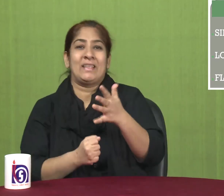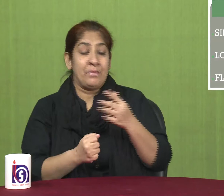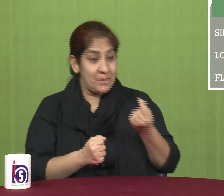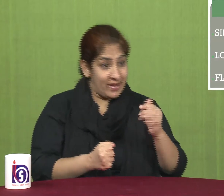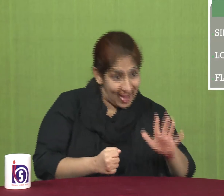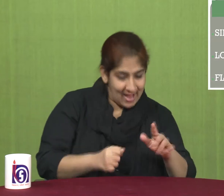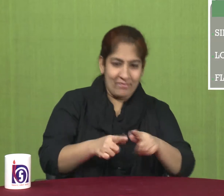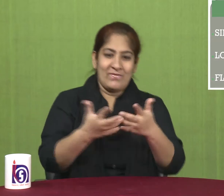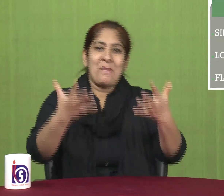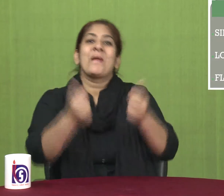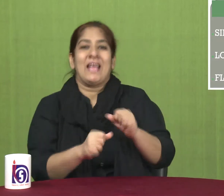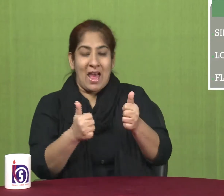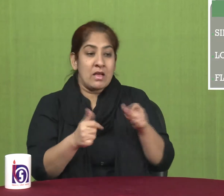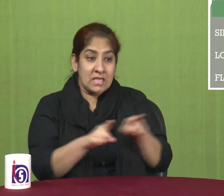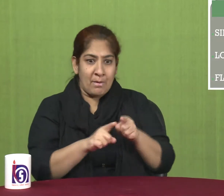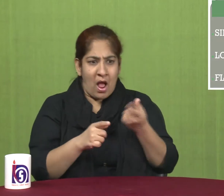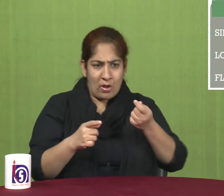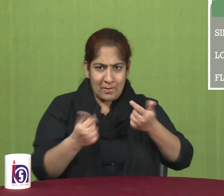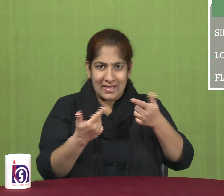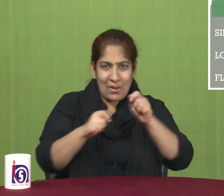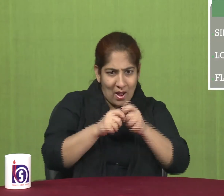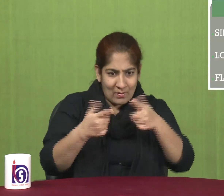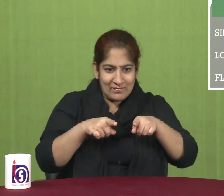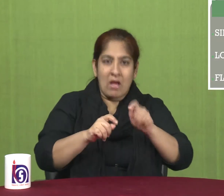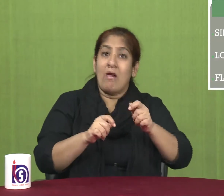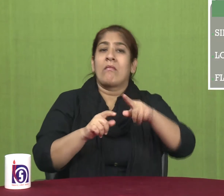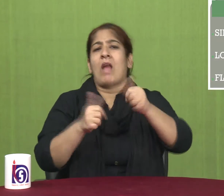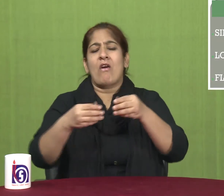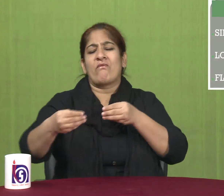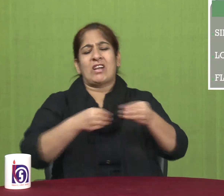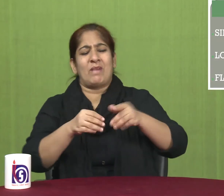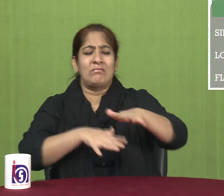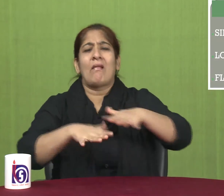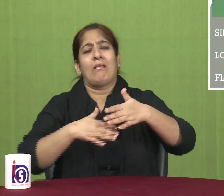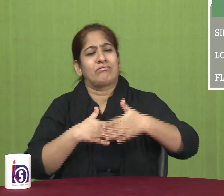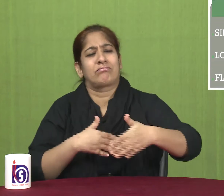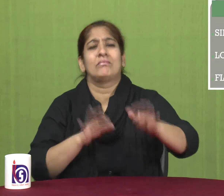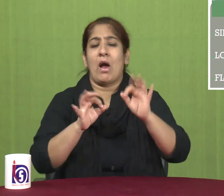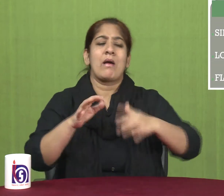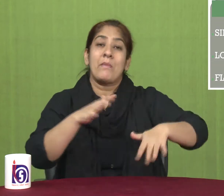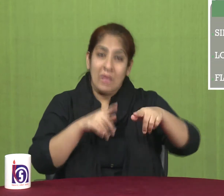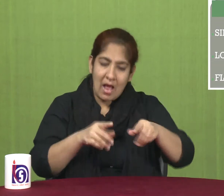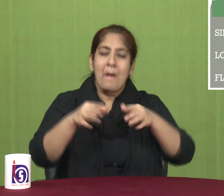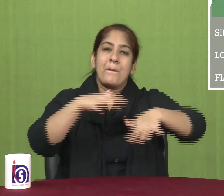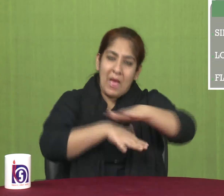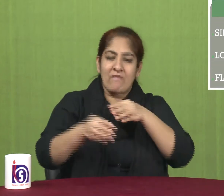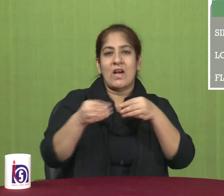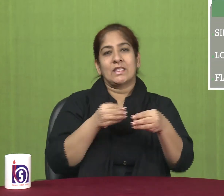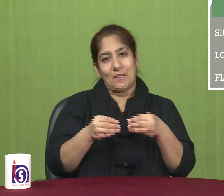way. So, that is also an essential of a good financial plan. So, this is